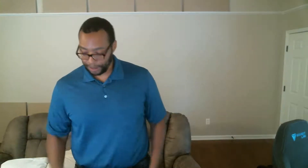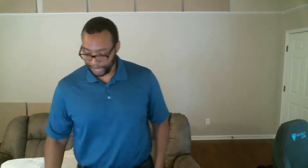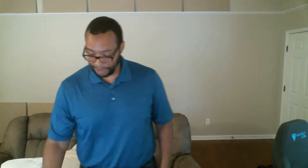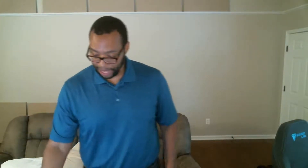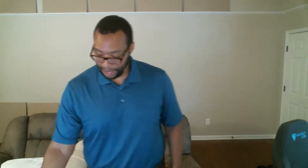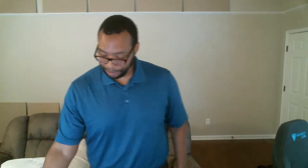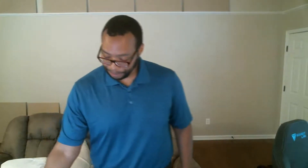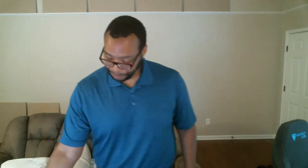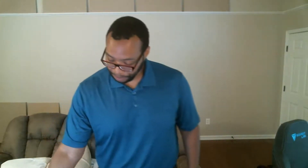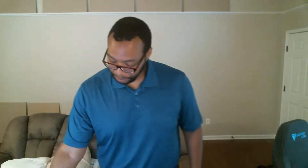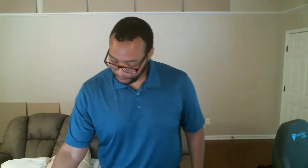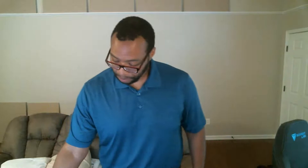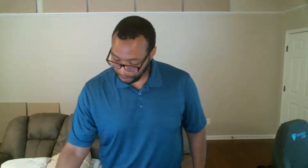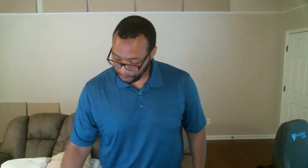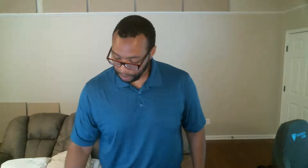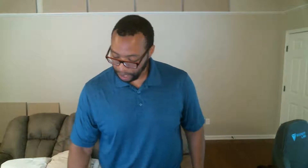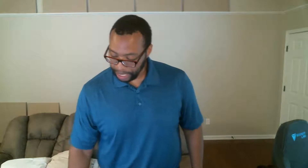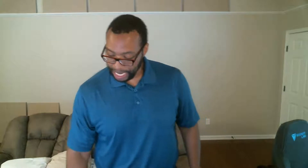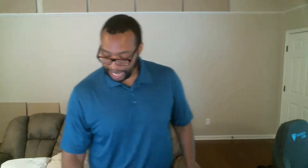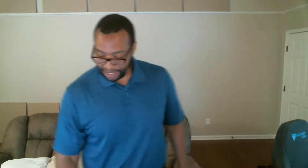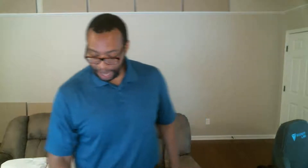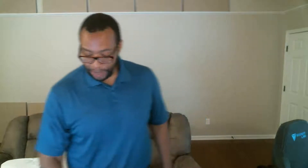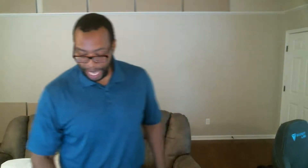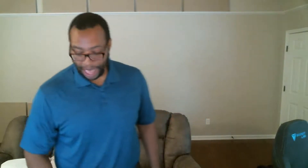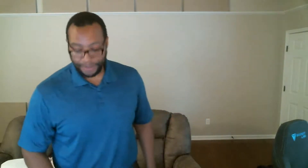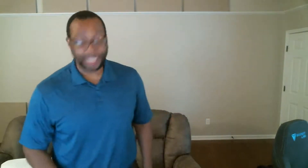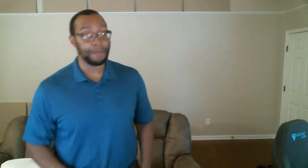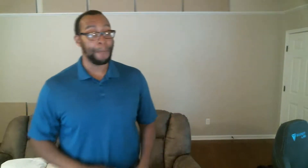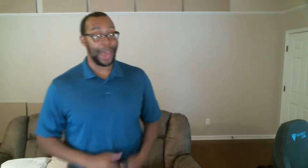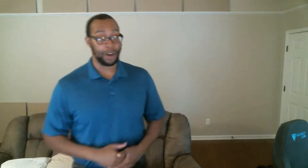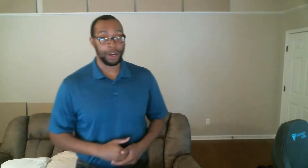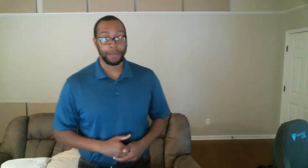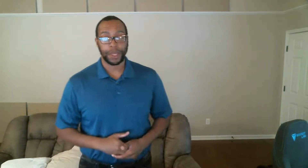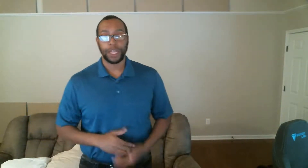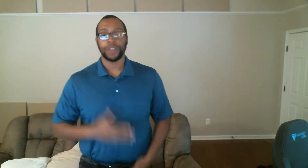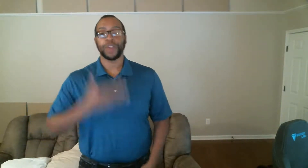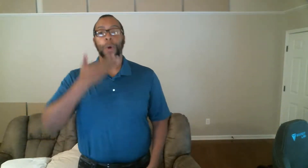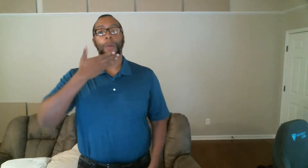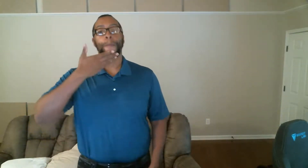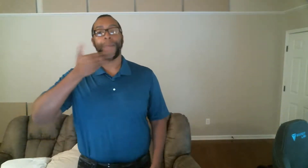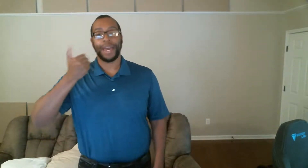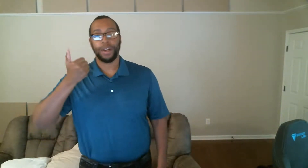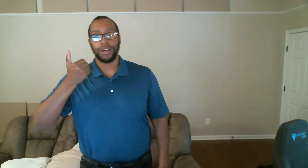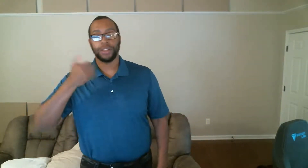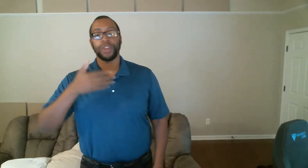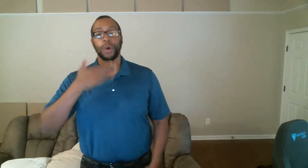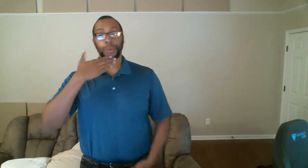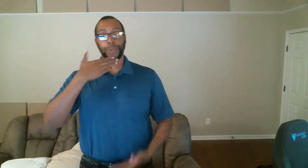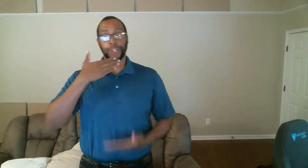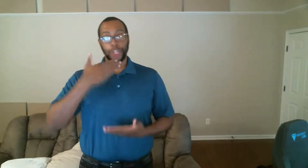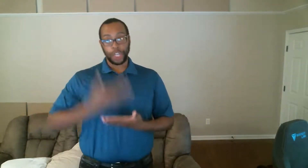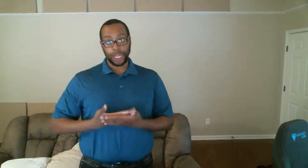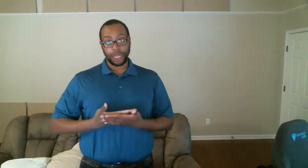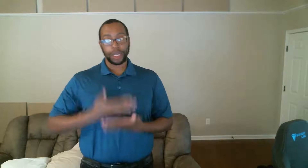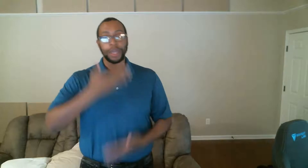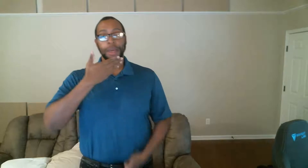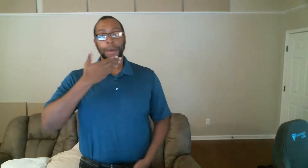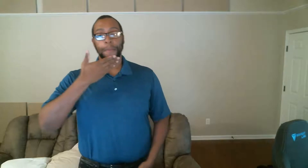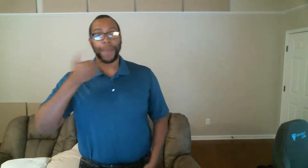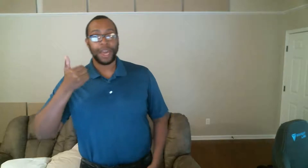Got that? The next sign we have is better. So better, so good,